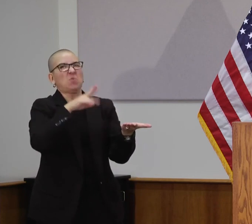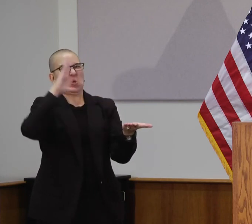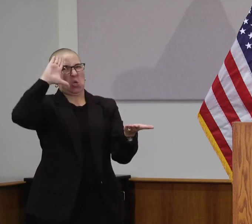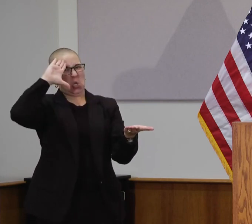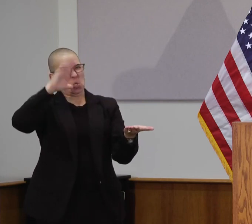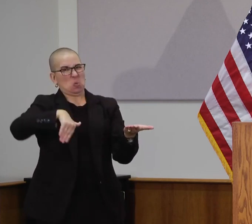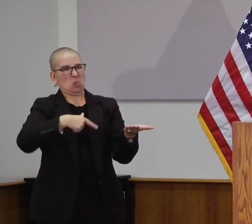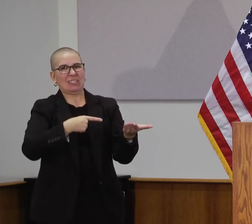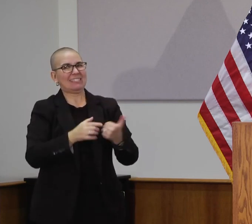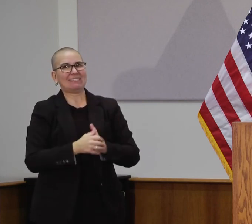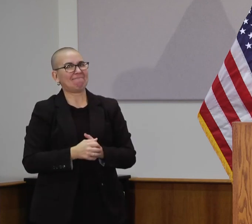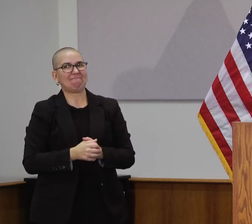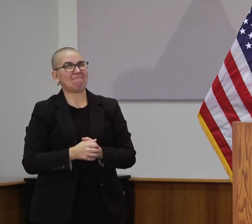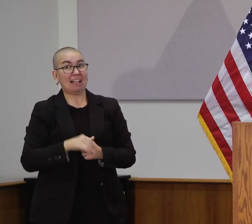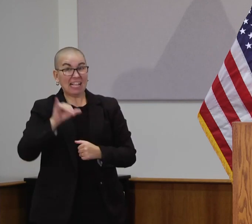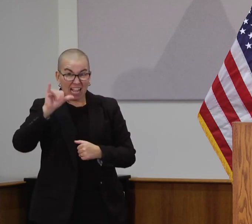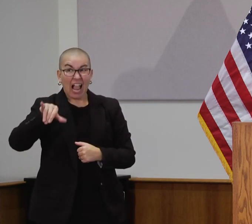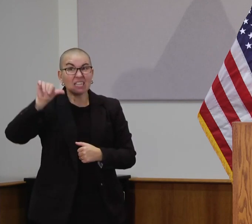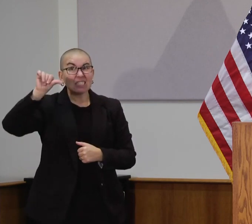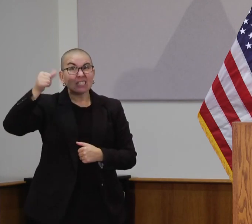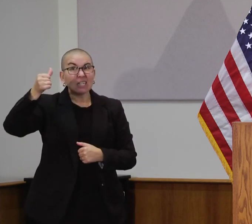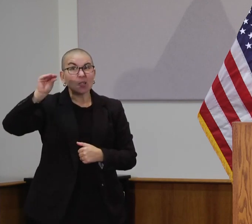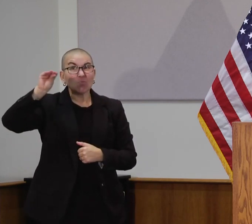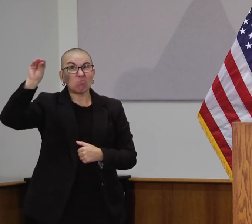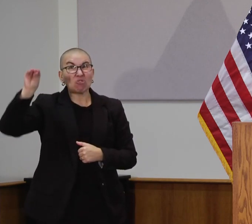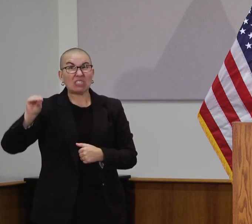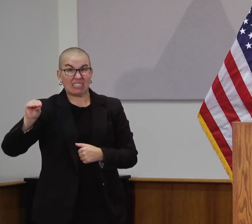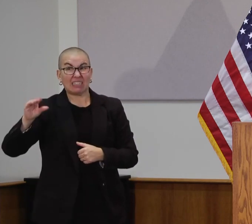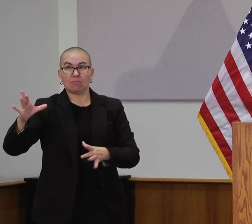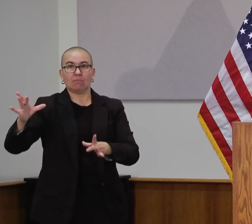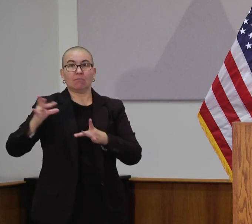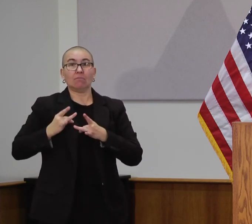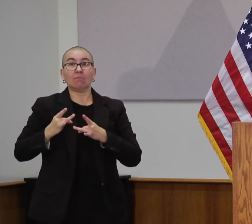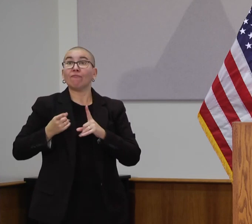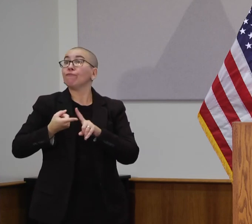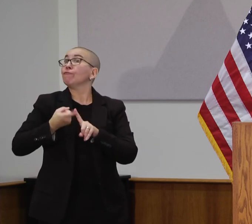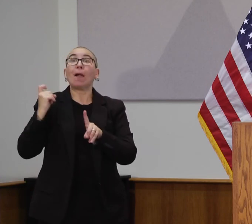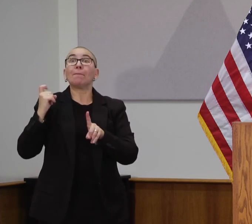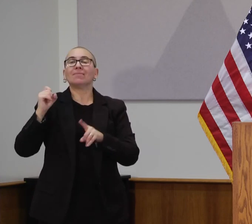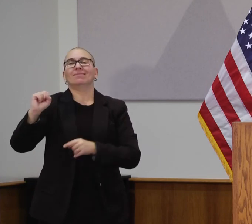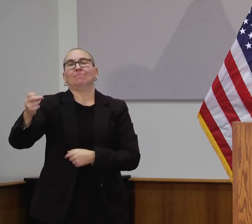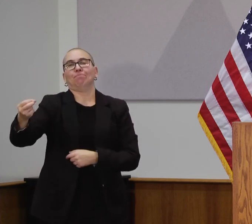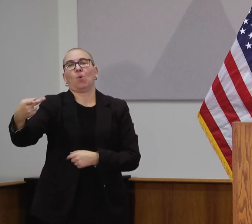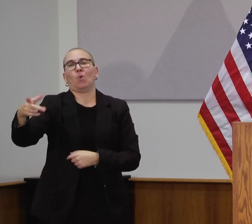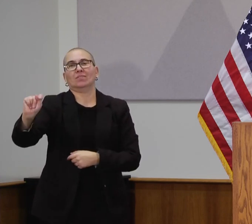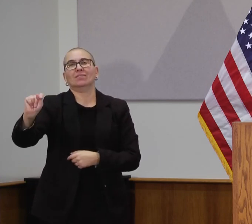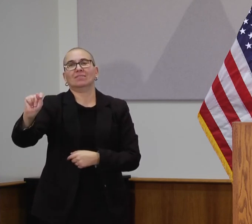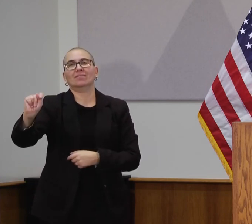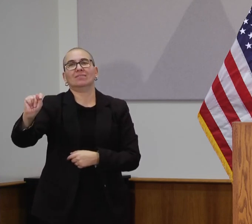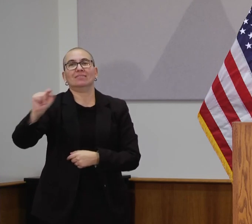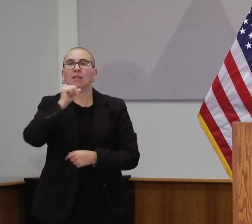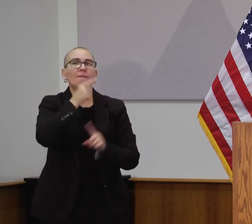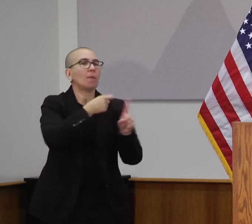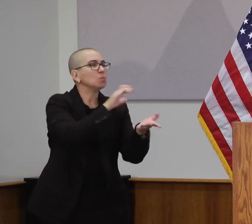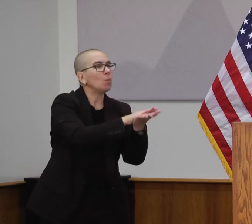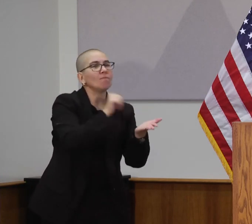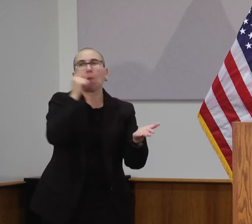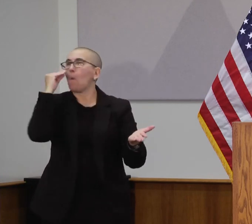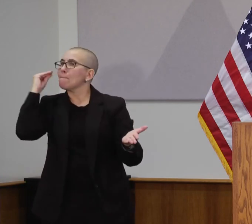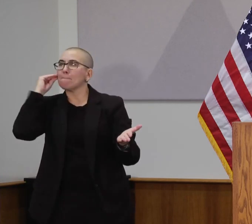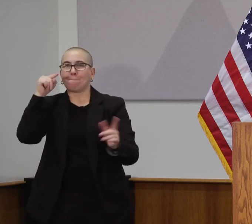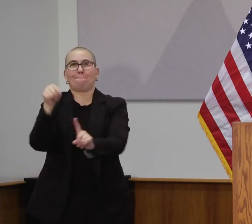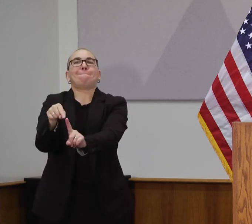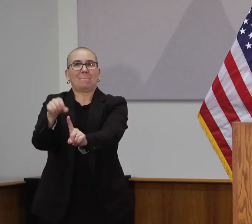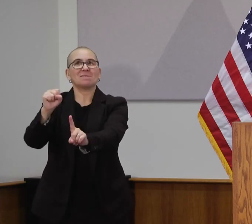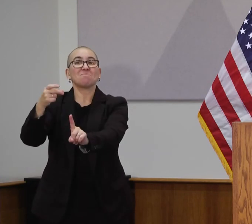at least 10% of all the cases in school are associated with sports. And in the last, we